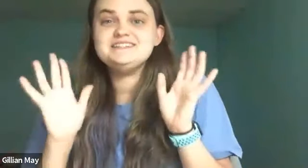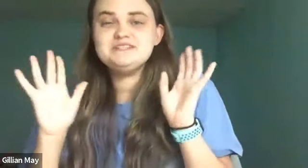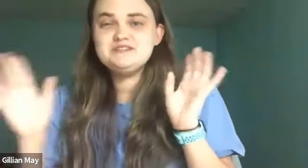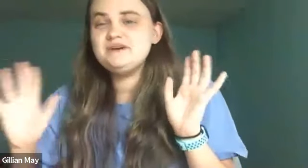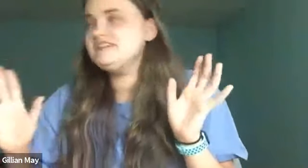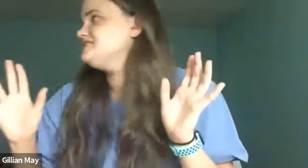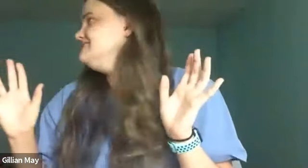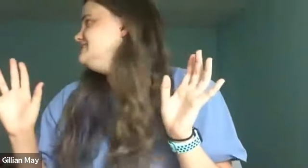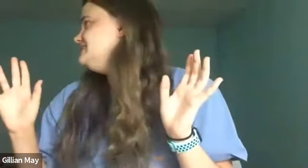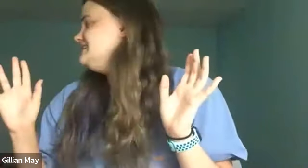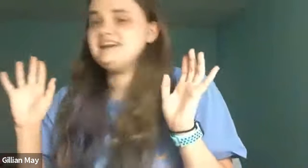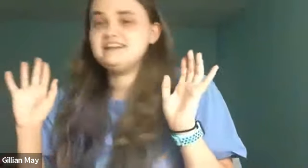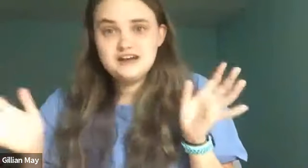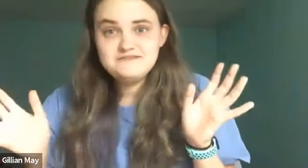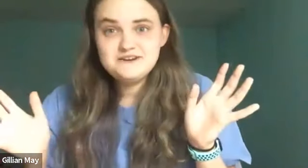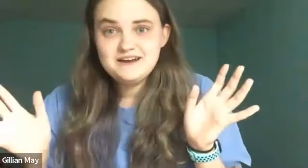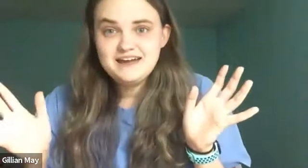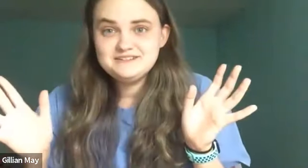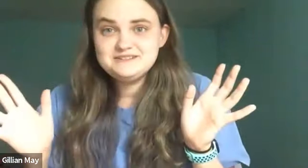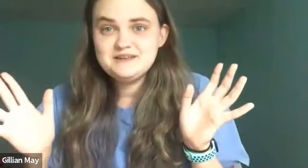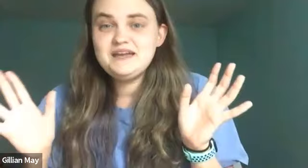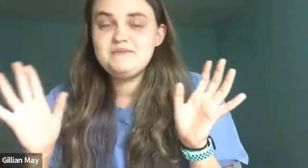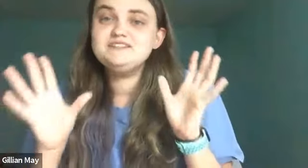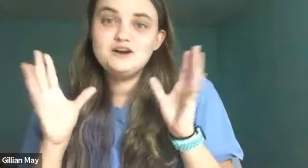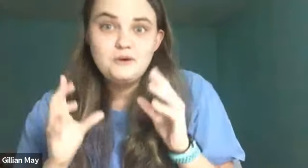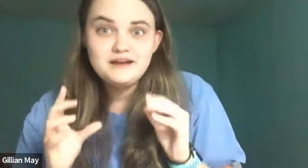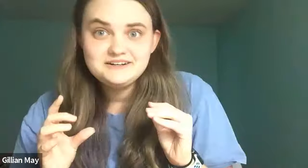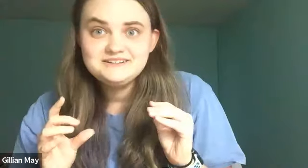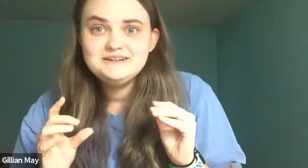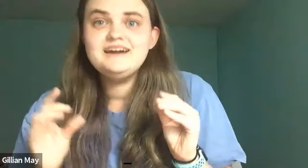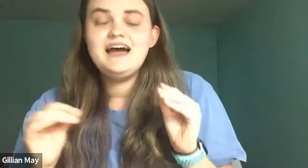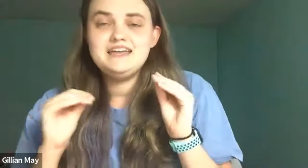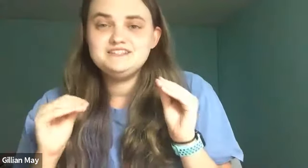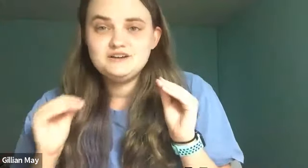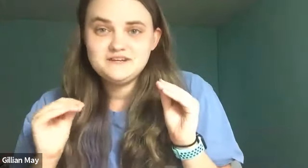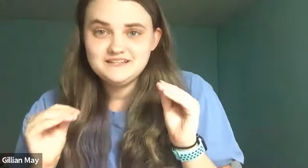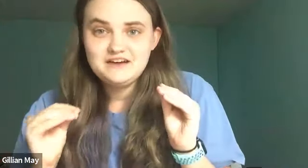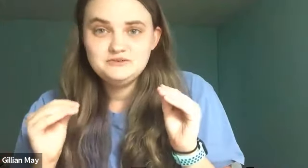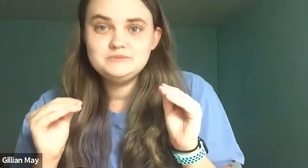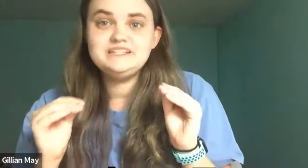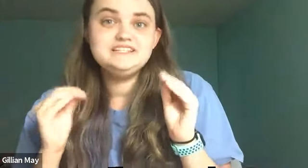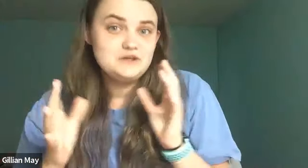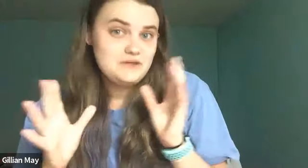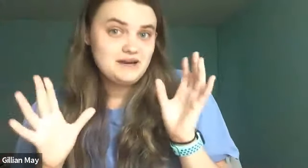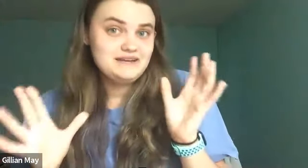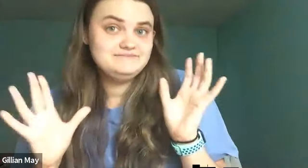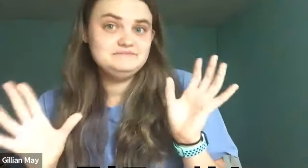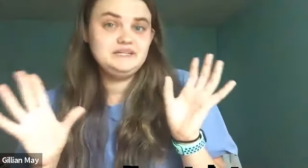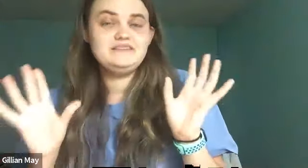to be too much, I can try to figure out how to do something. I might talk quieter. I talk really loud normally, so that might be a